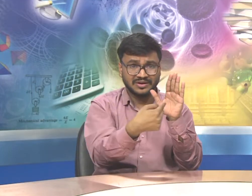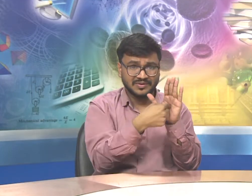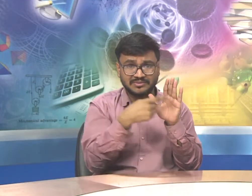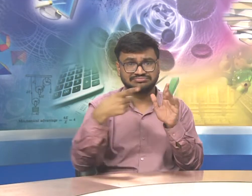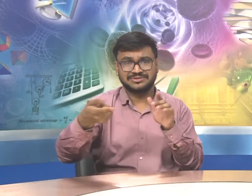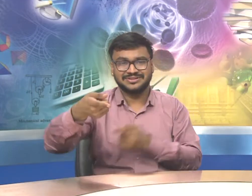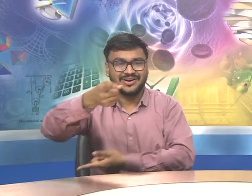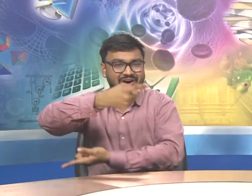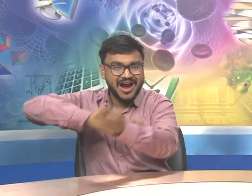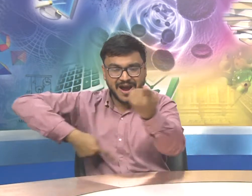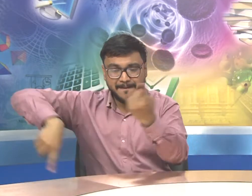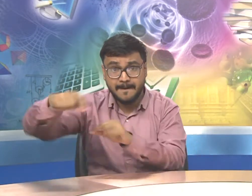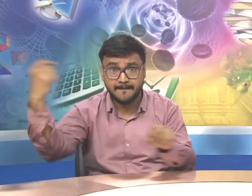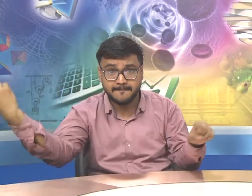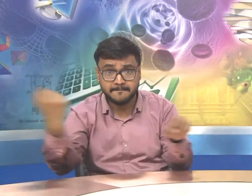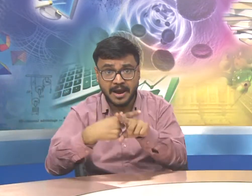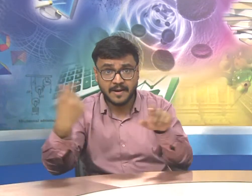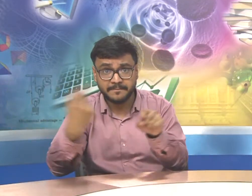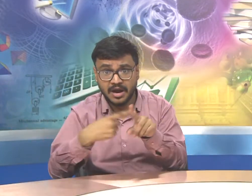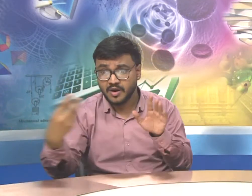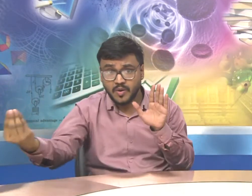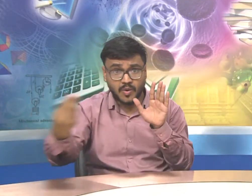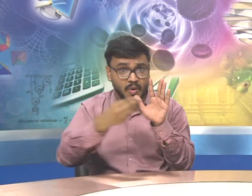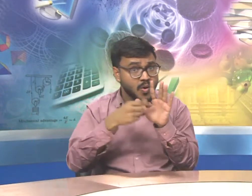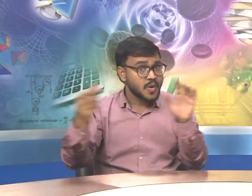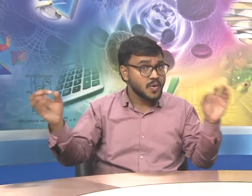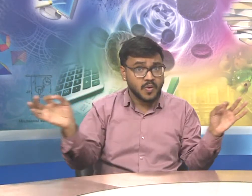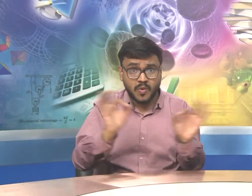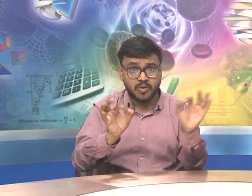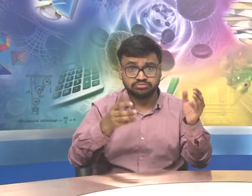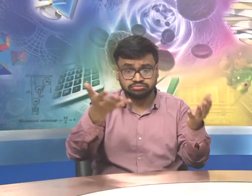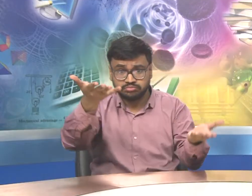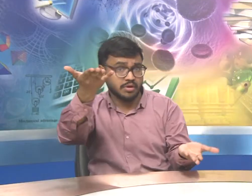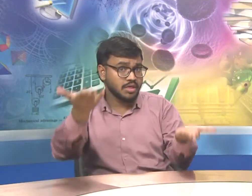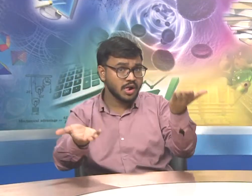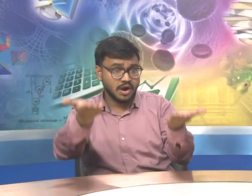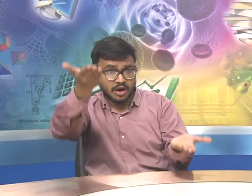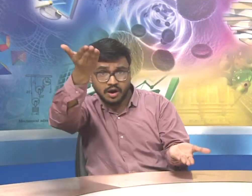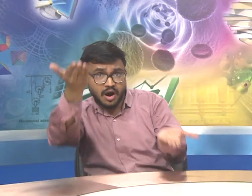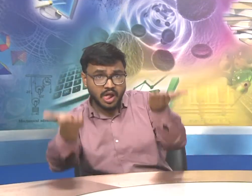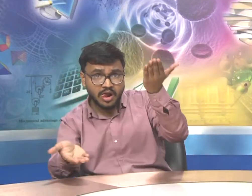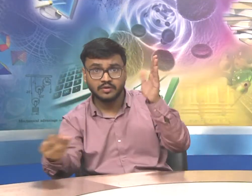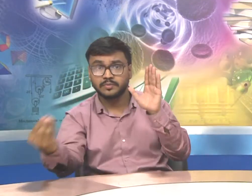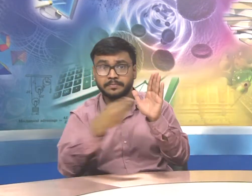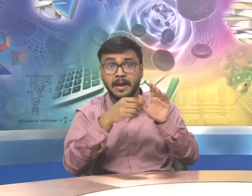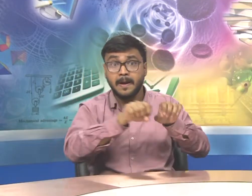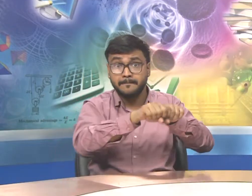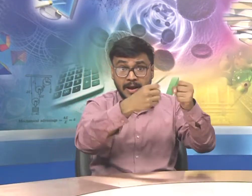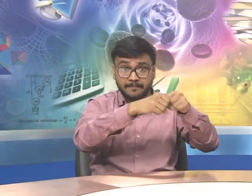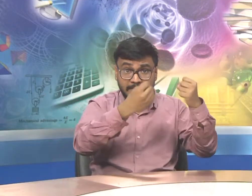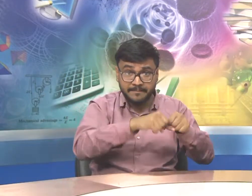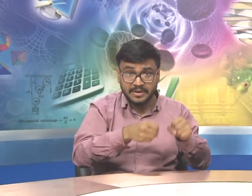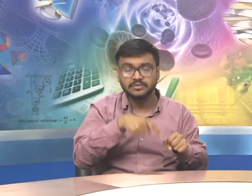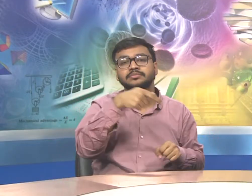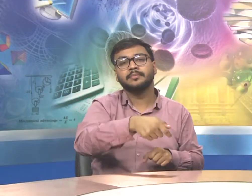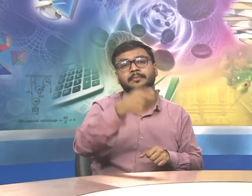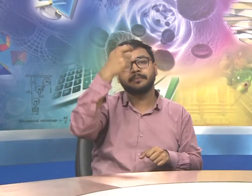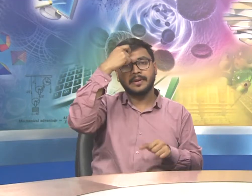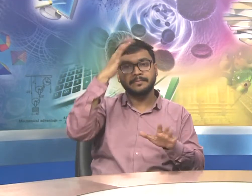But judicial review does not mean that every law passed by the legislature is taken up by